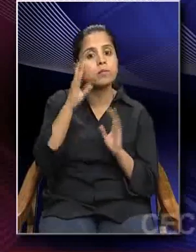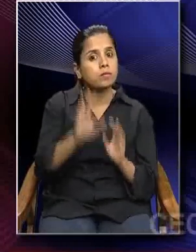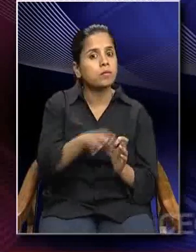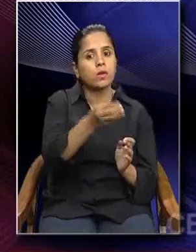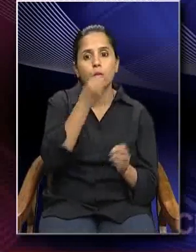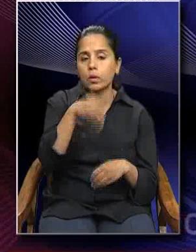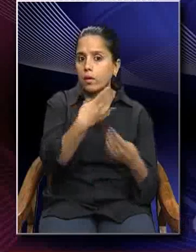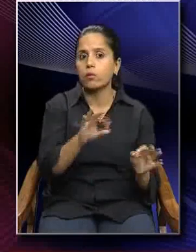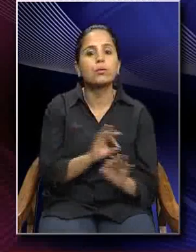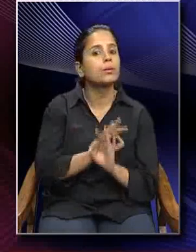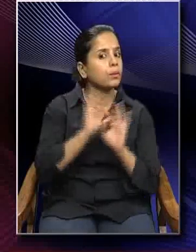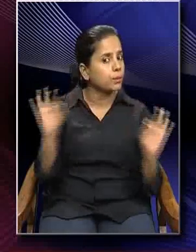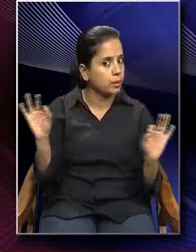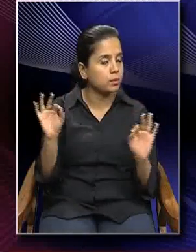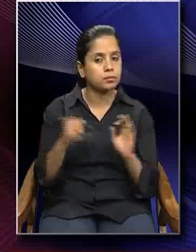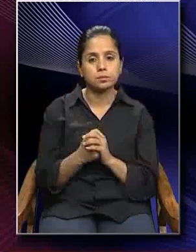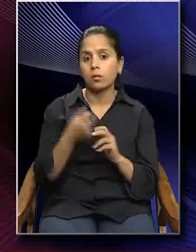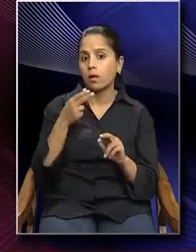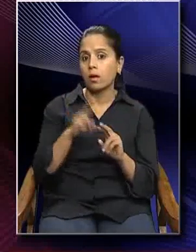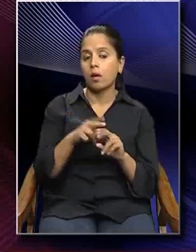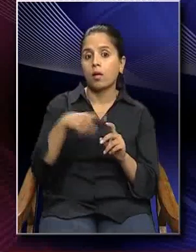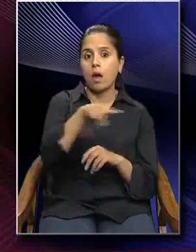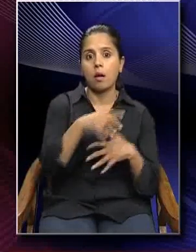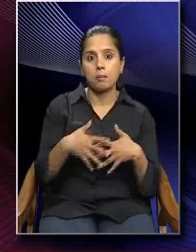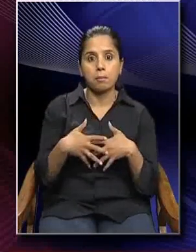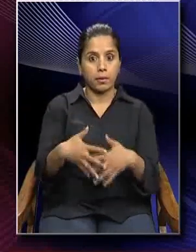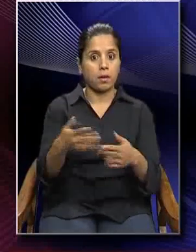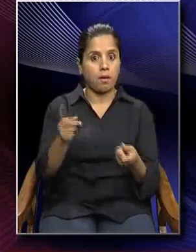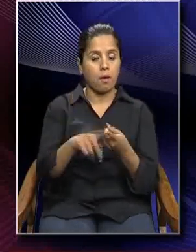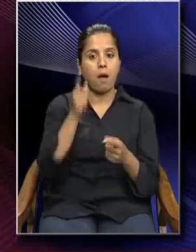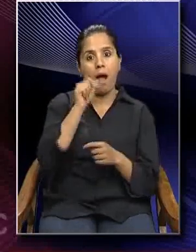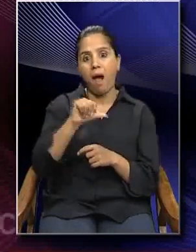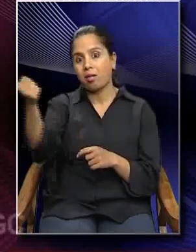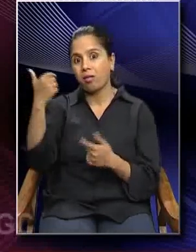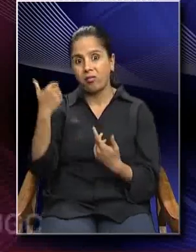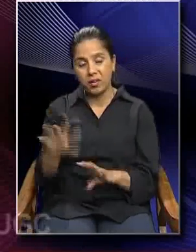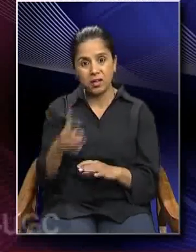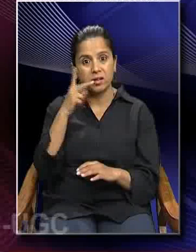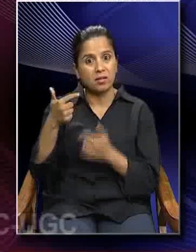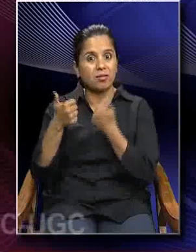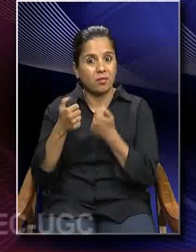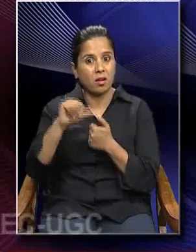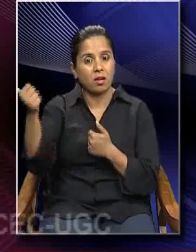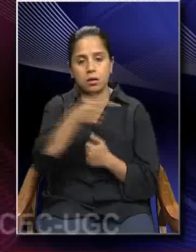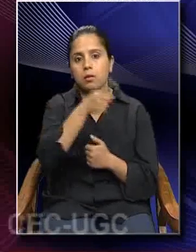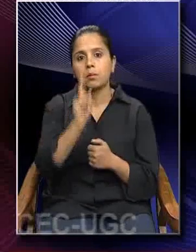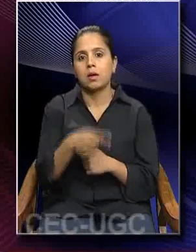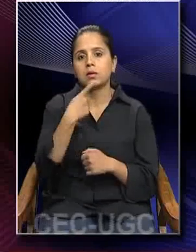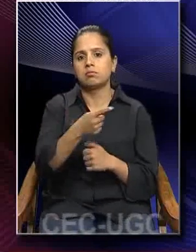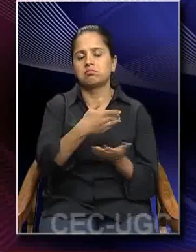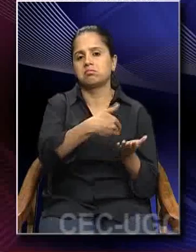food. And if she conceived from the other man, then she had to be driven